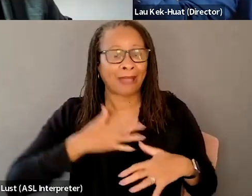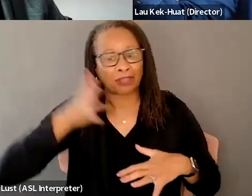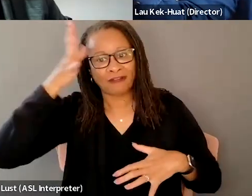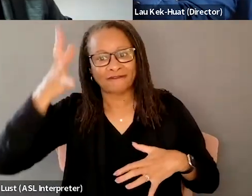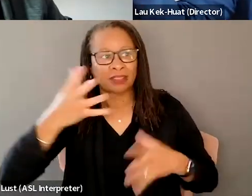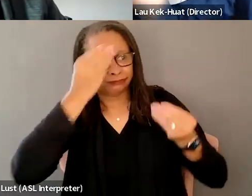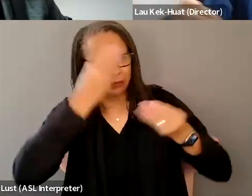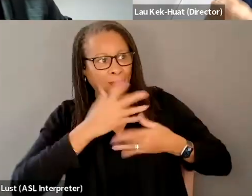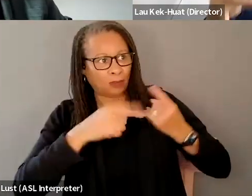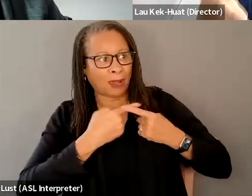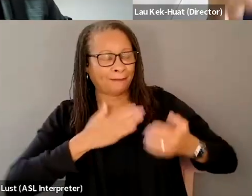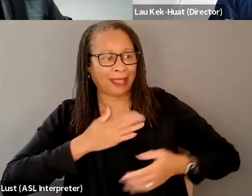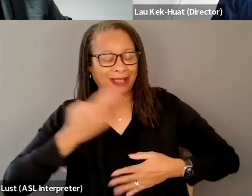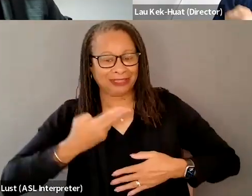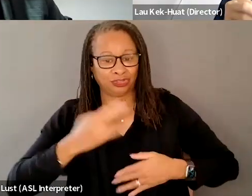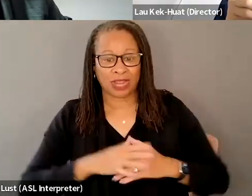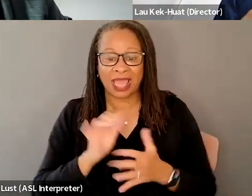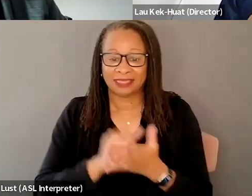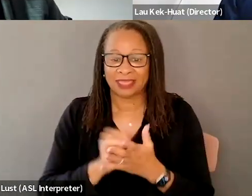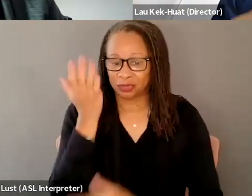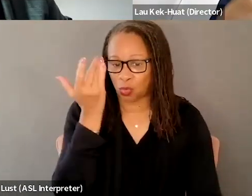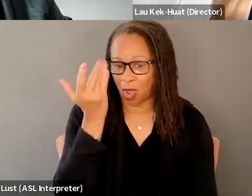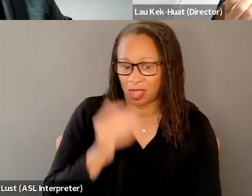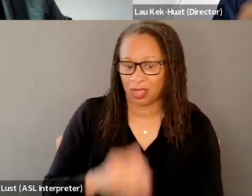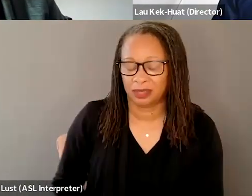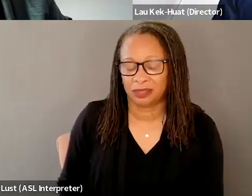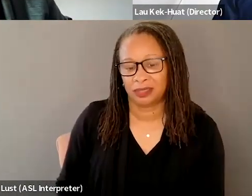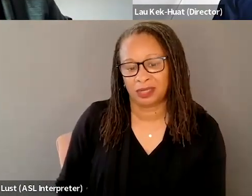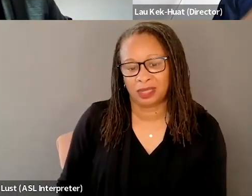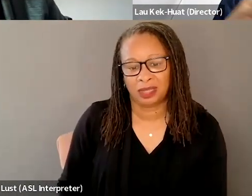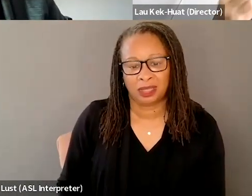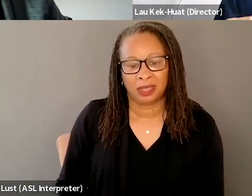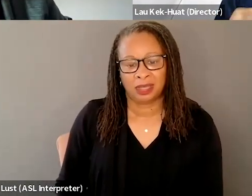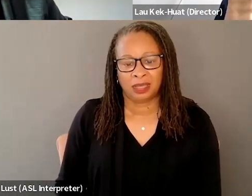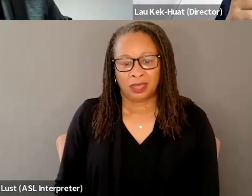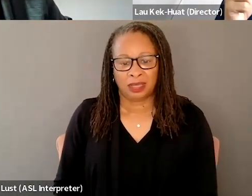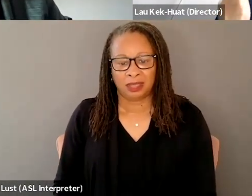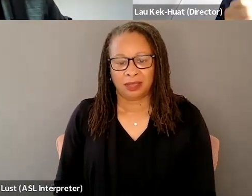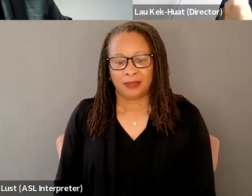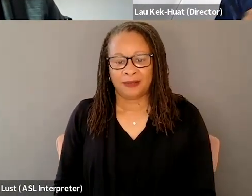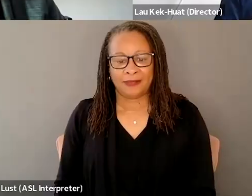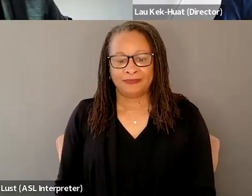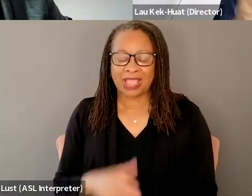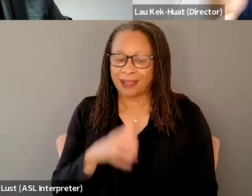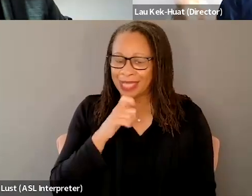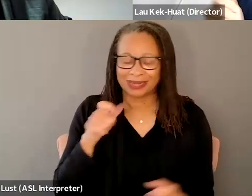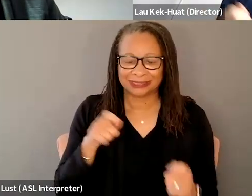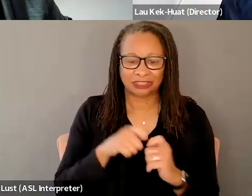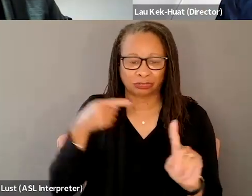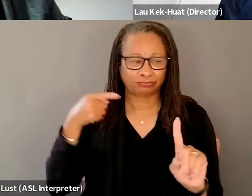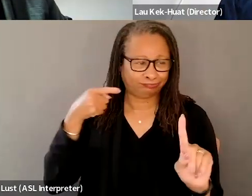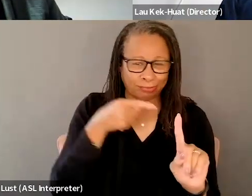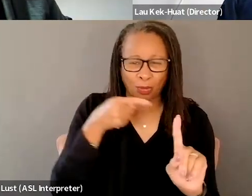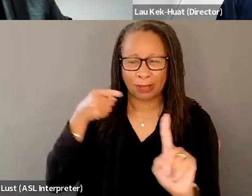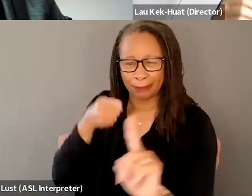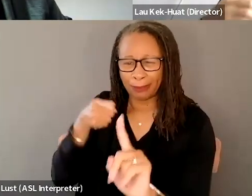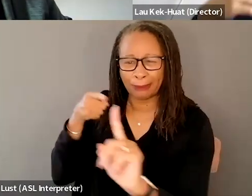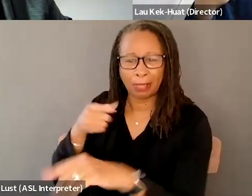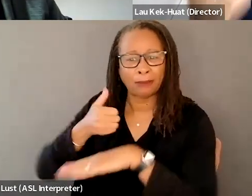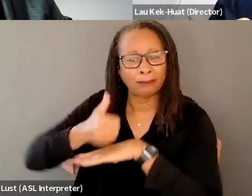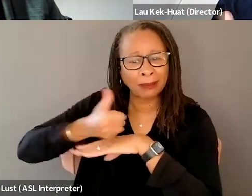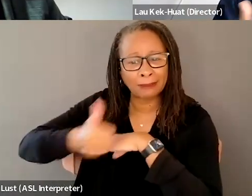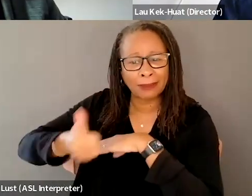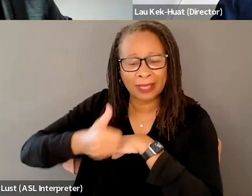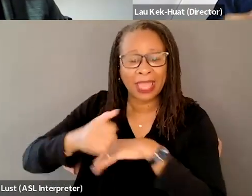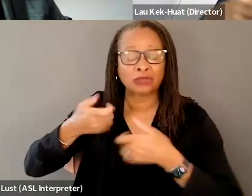grandfather. And so this is why, like you're saying, I'm not trying to pinpoint, finger pointing anyone. We try